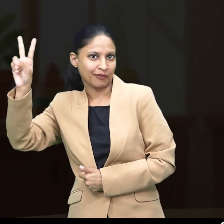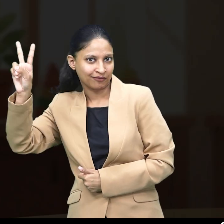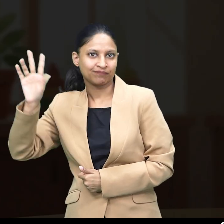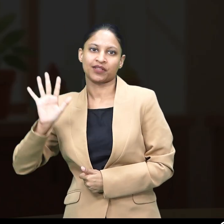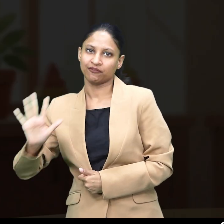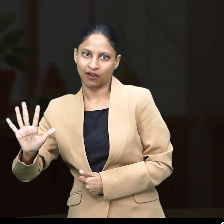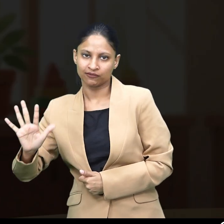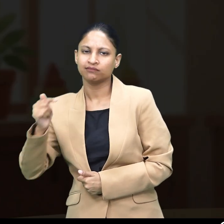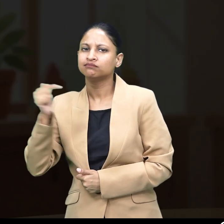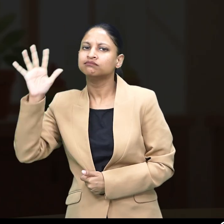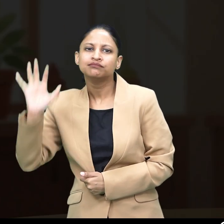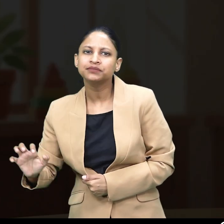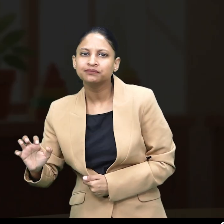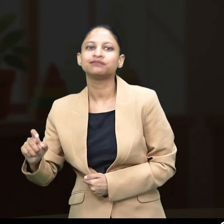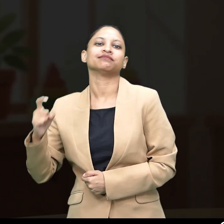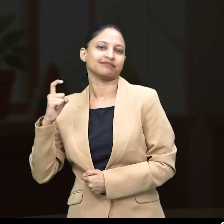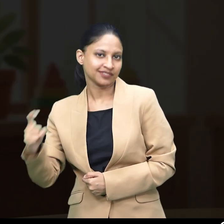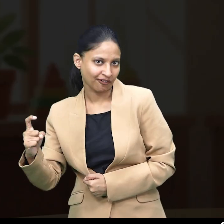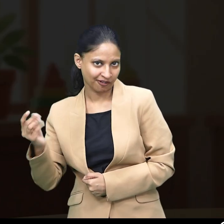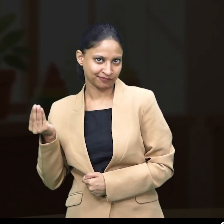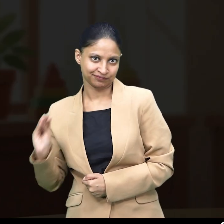12 minus 5 equals to 7.